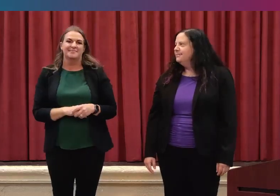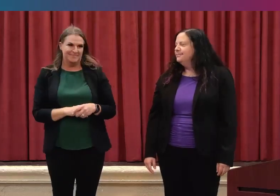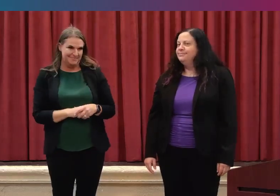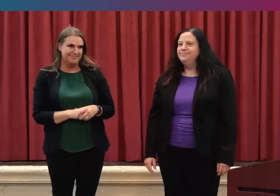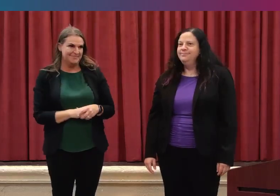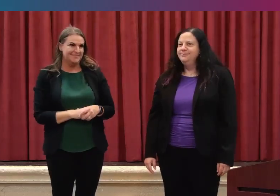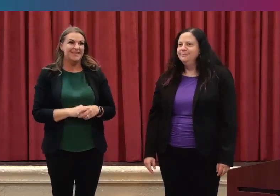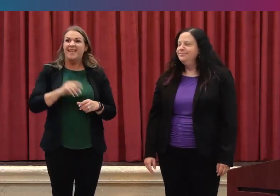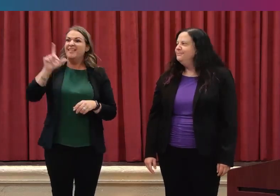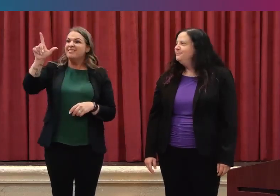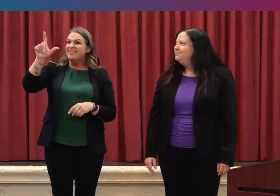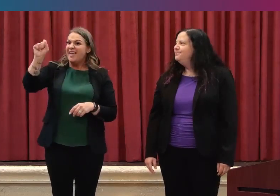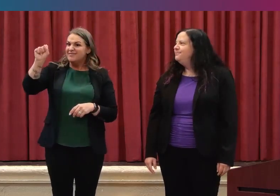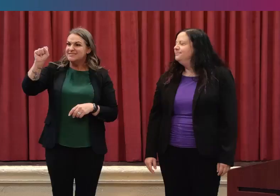about LifeSigns.